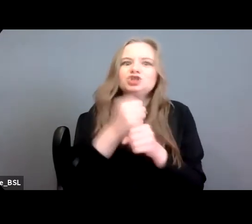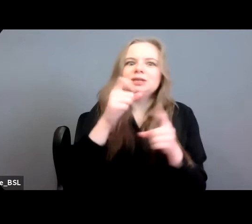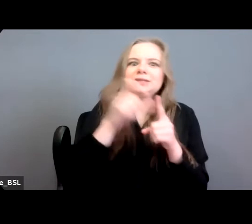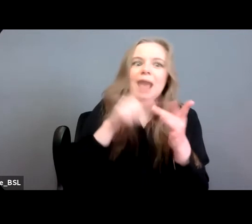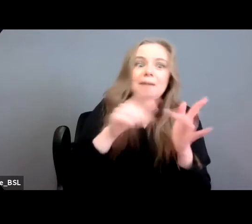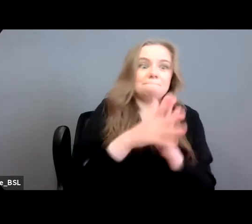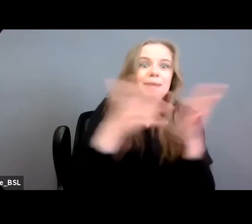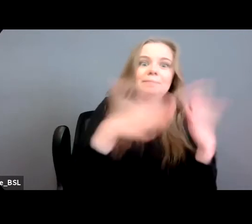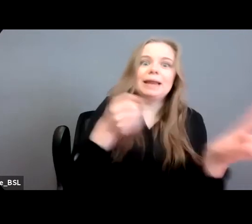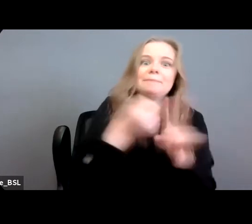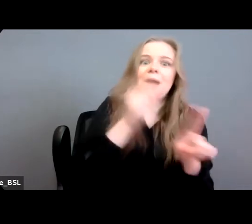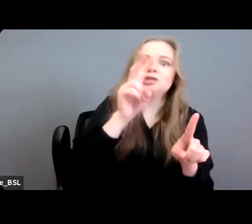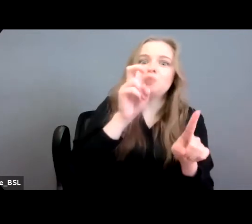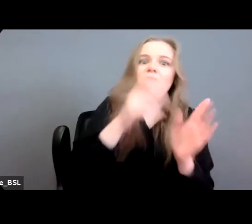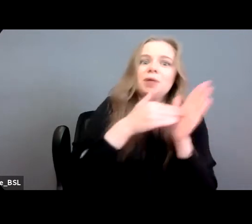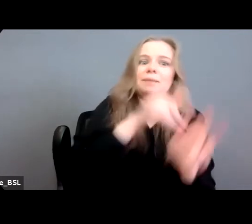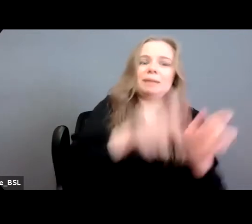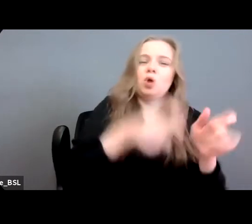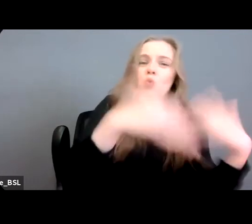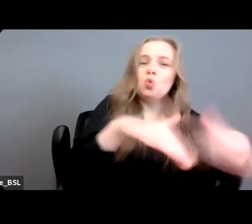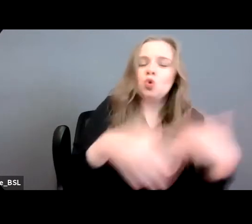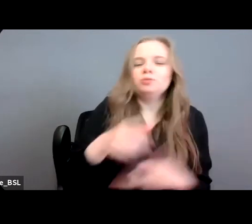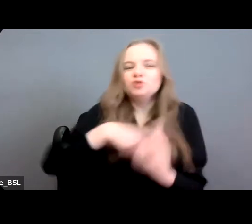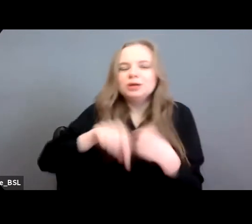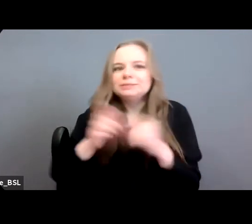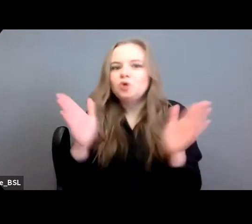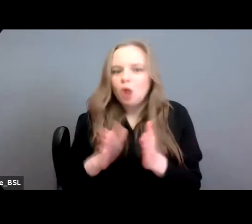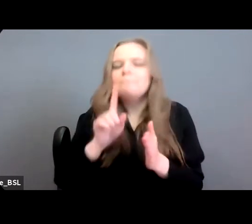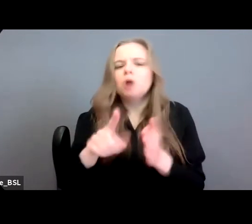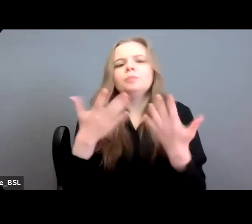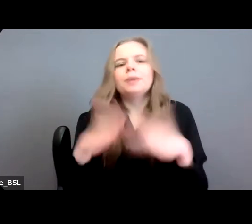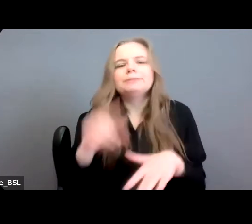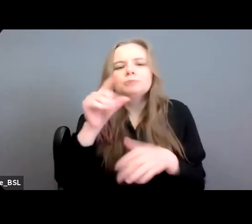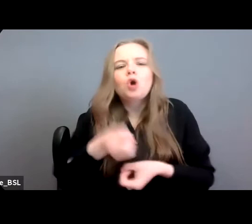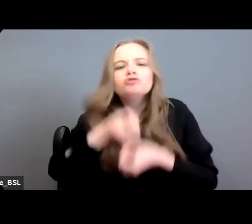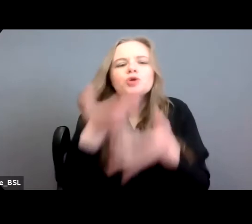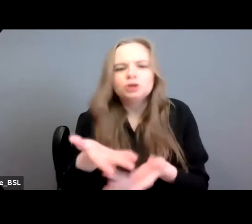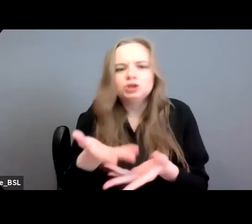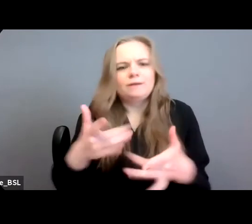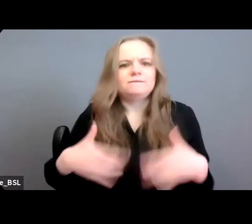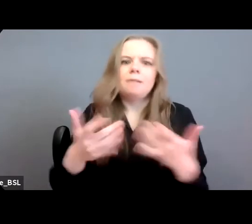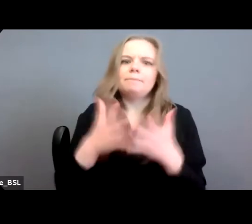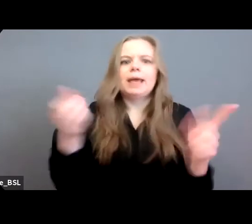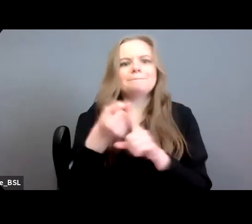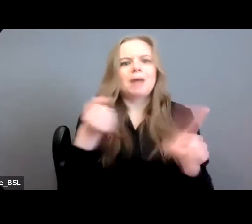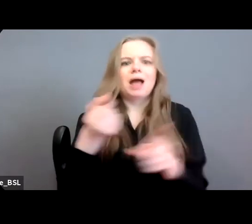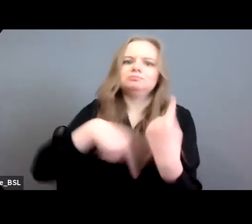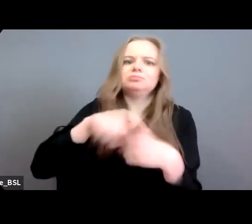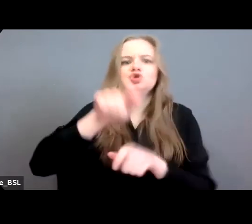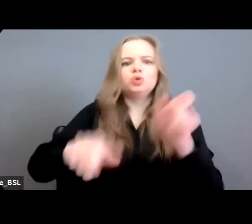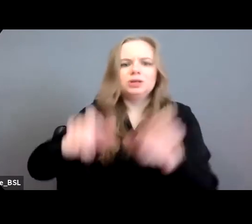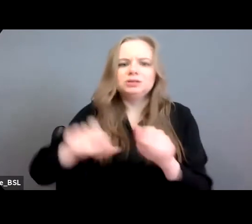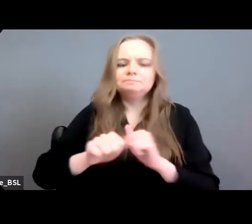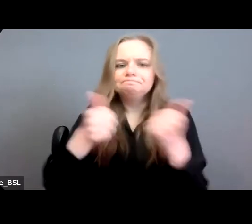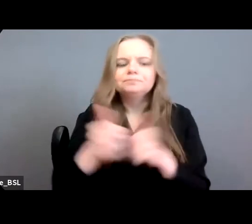people. But we're happy that the very small contribution that we make has a huge impact for the students we help. And so just